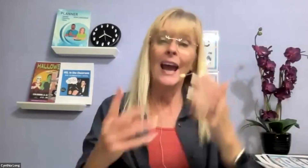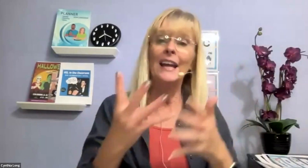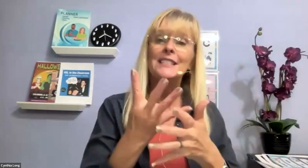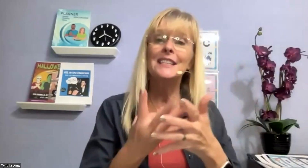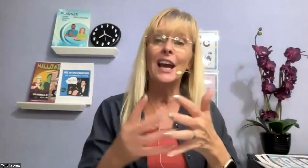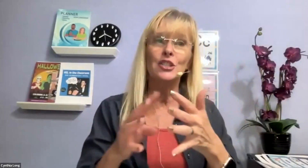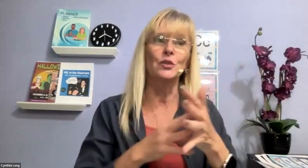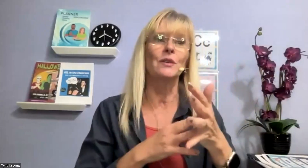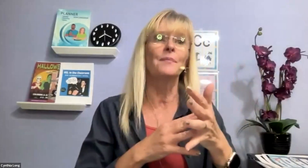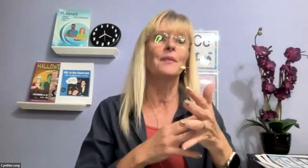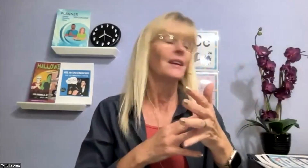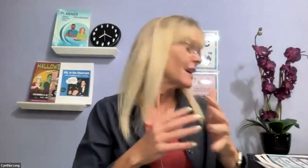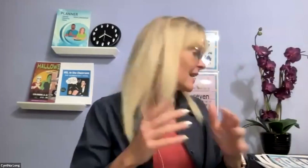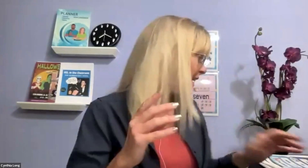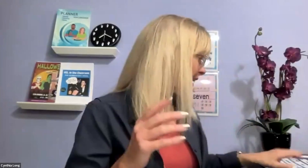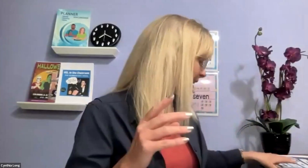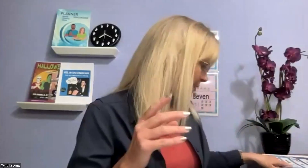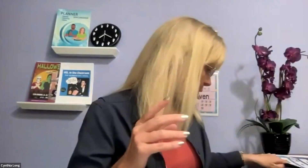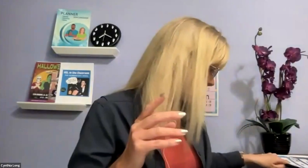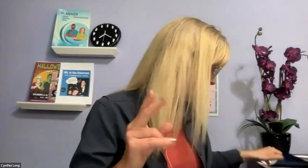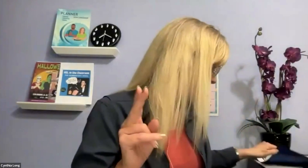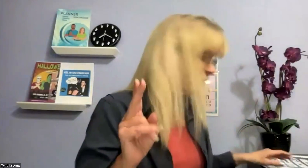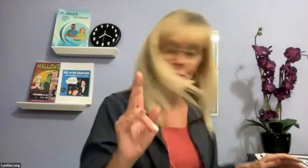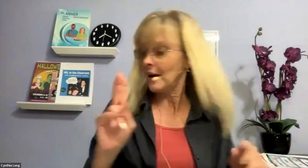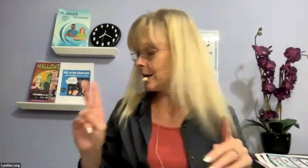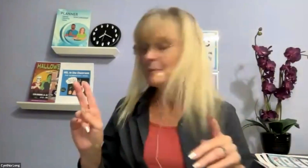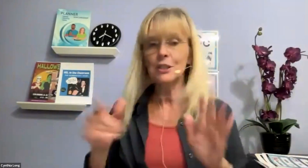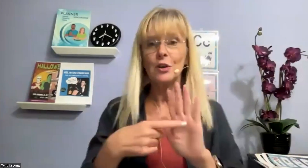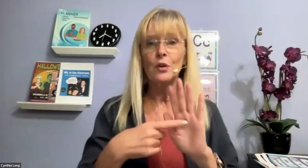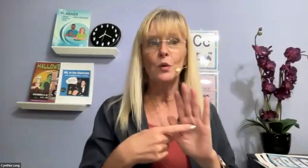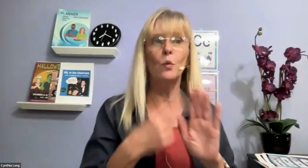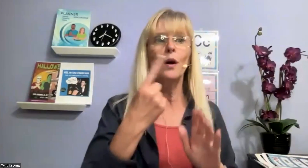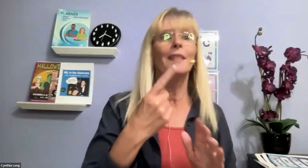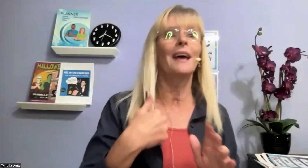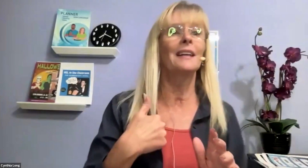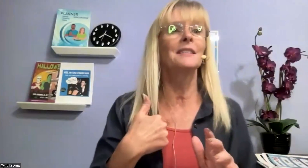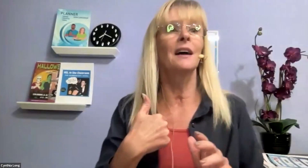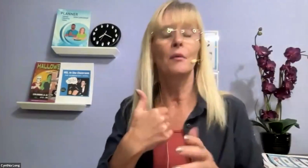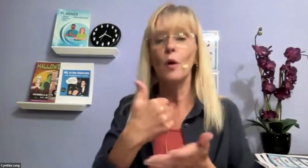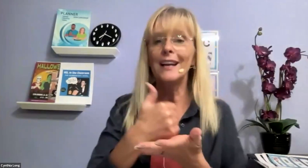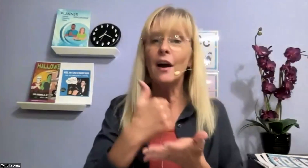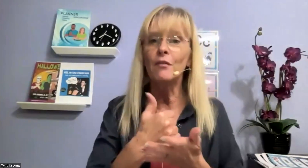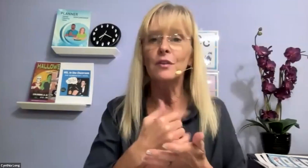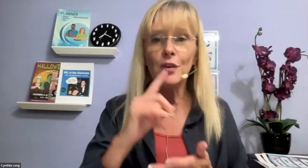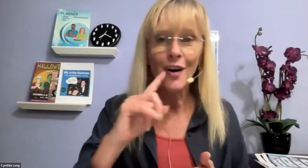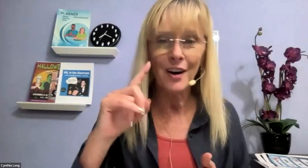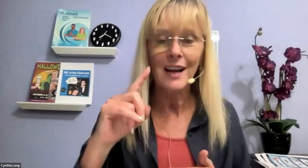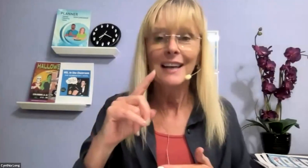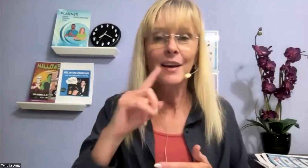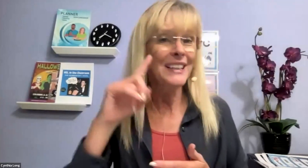a schedule. And we find, let me show you one that is quite helpful for our, not only